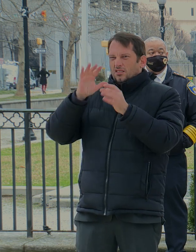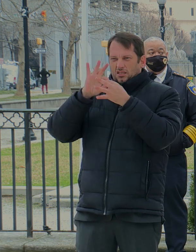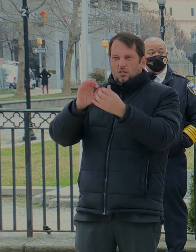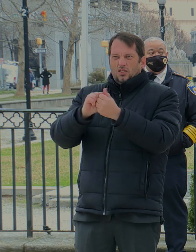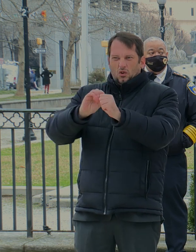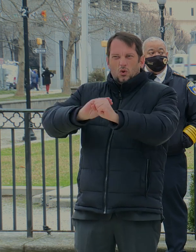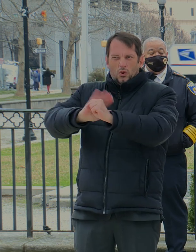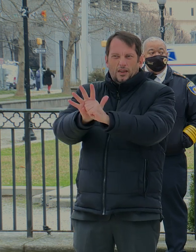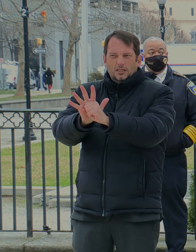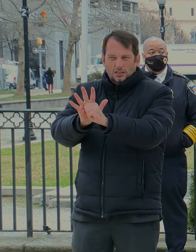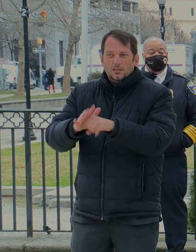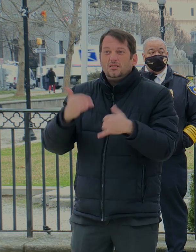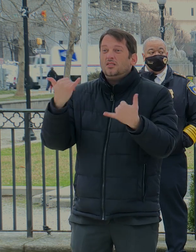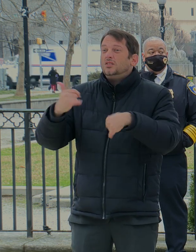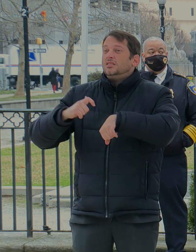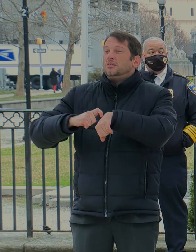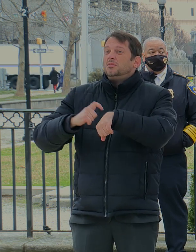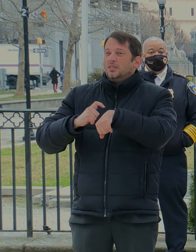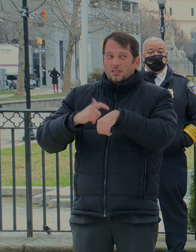Jane?